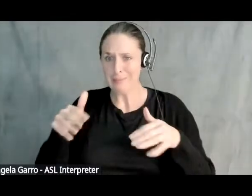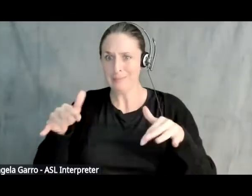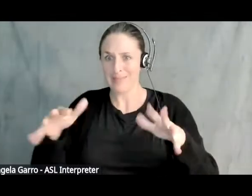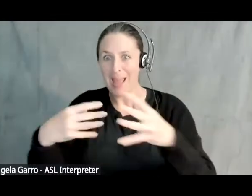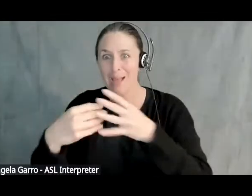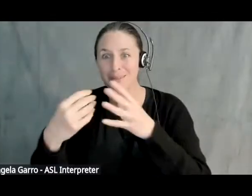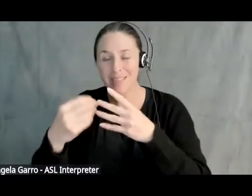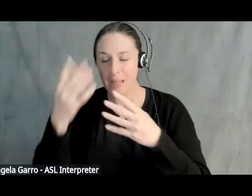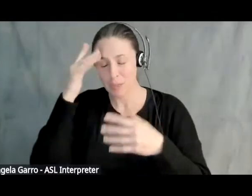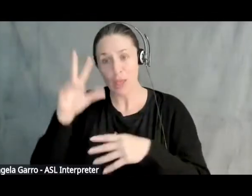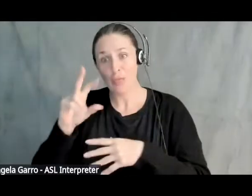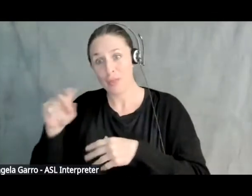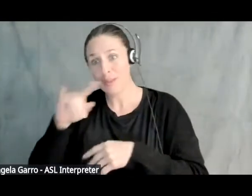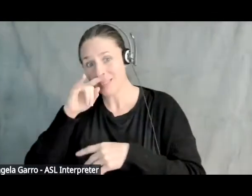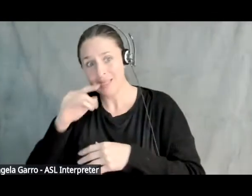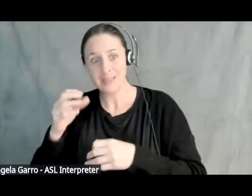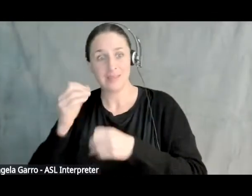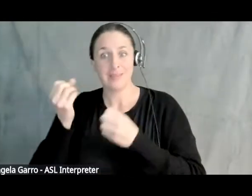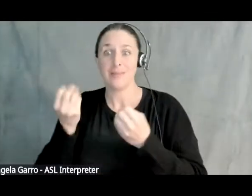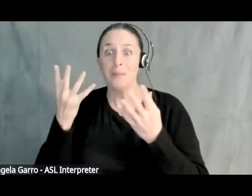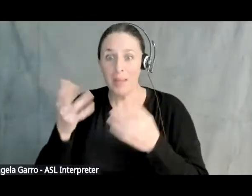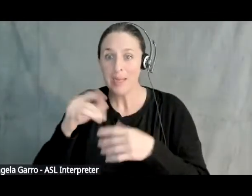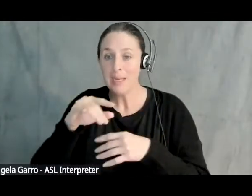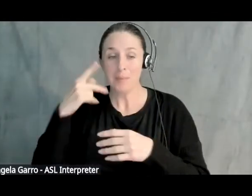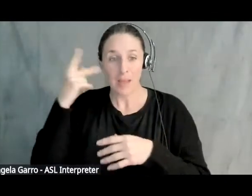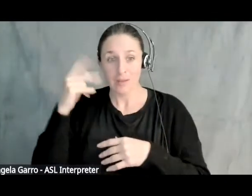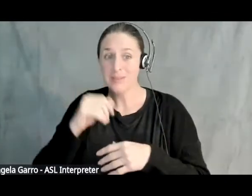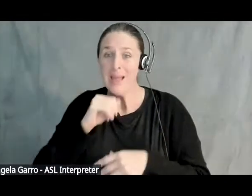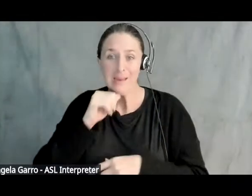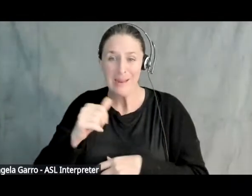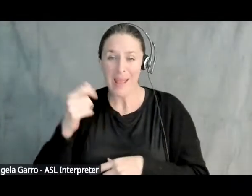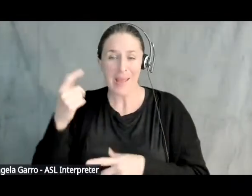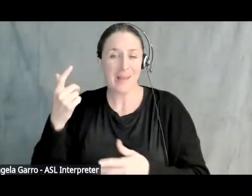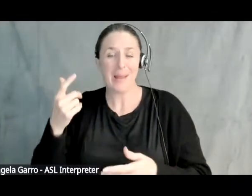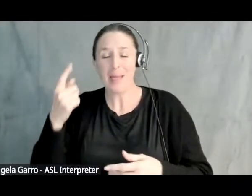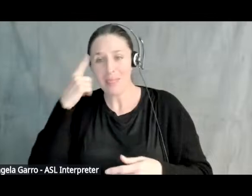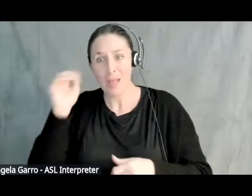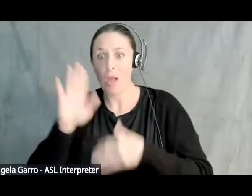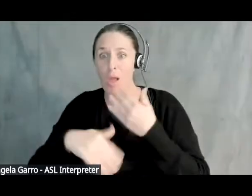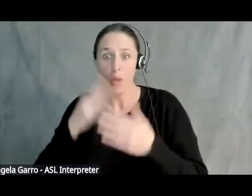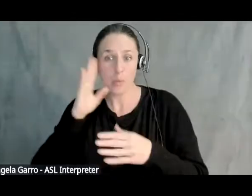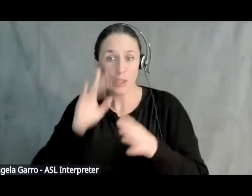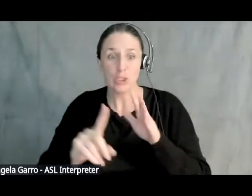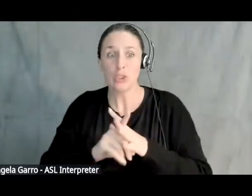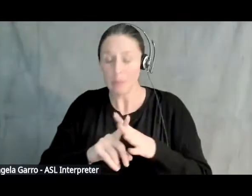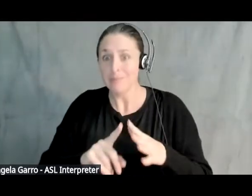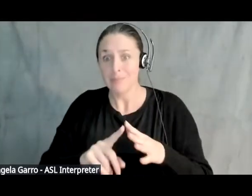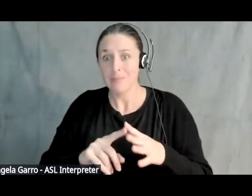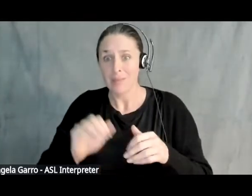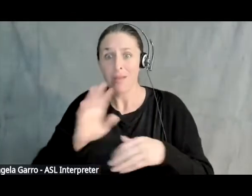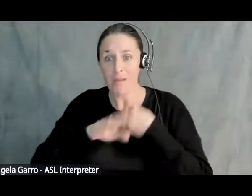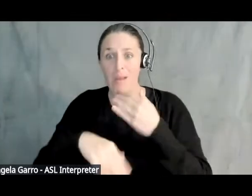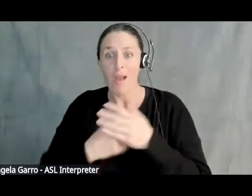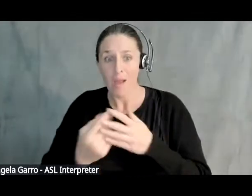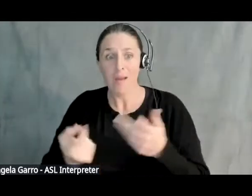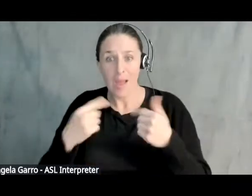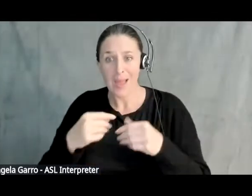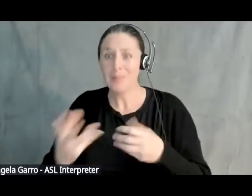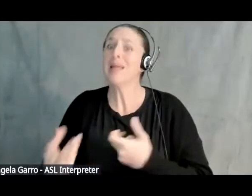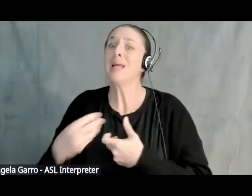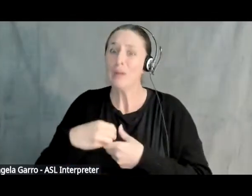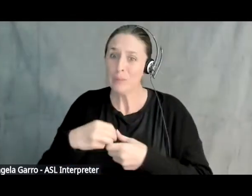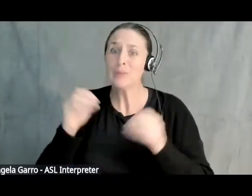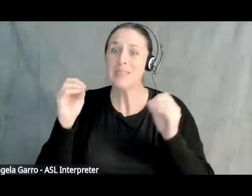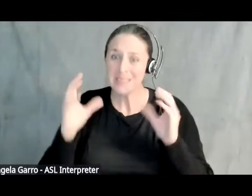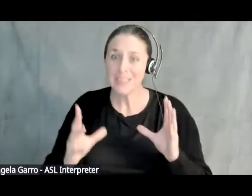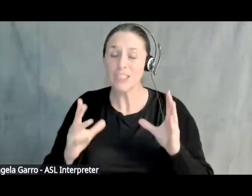all the parents, and I didn't think they were all gonna come. Sure, invite the whole class. I said, why not? They all came, including the teacher. So it's just